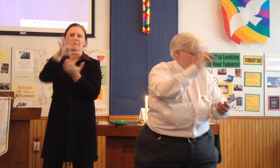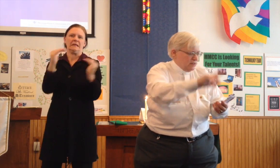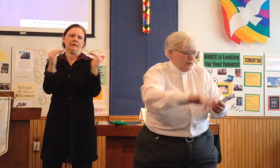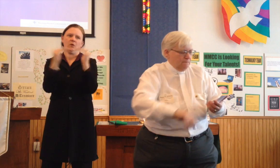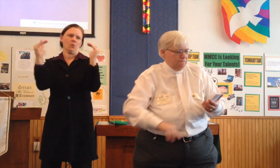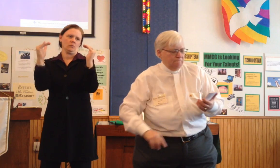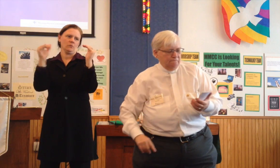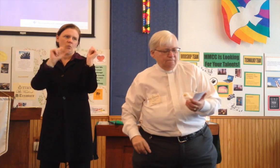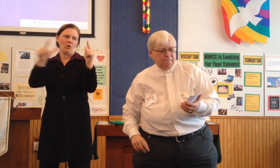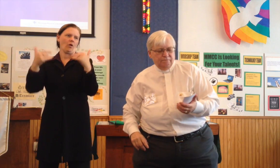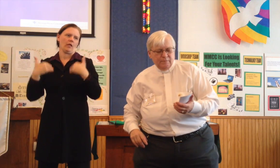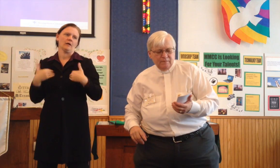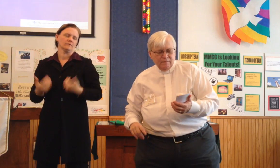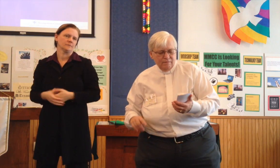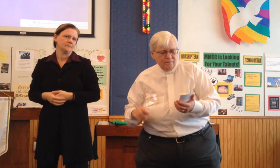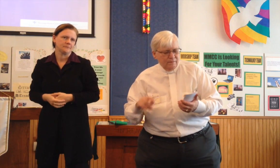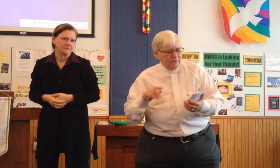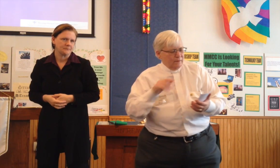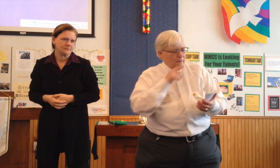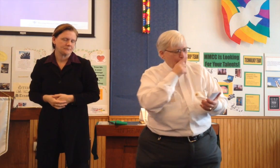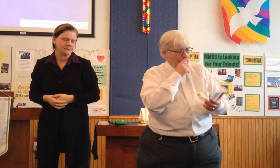exactly the same.